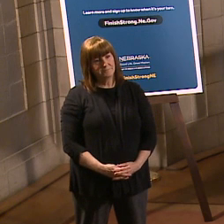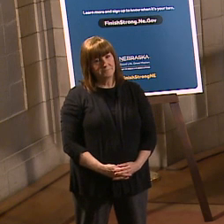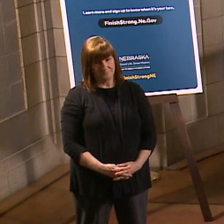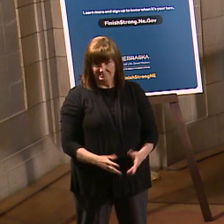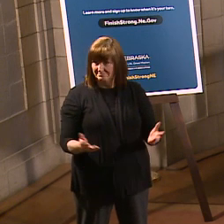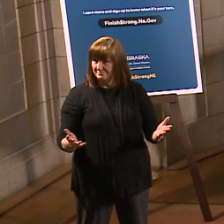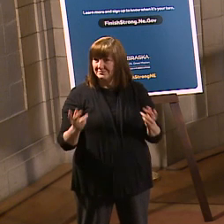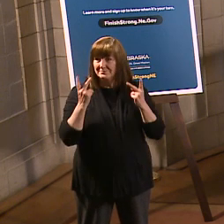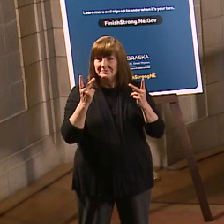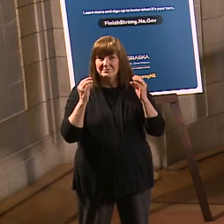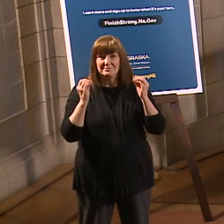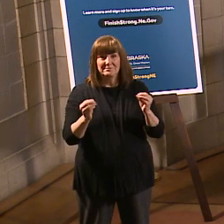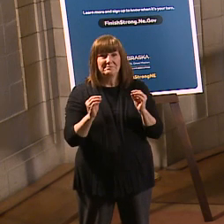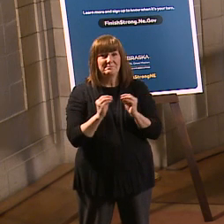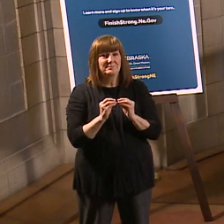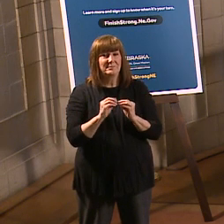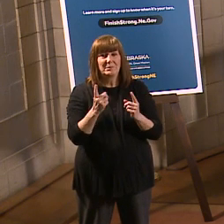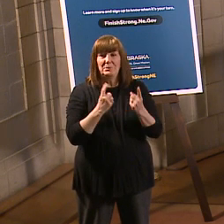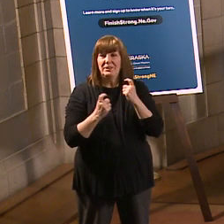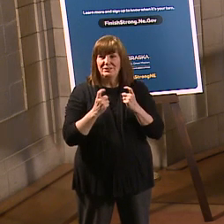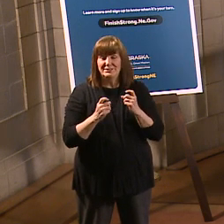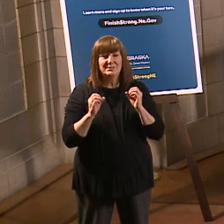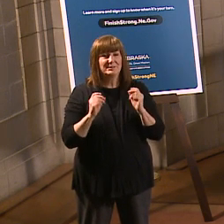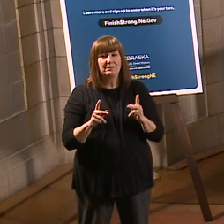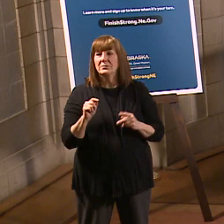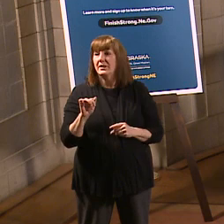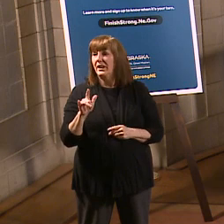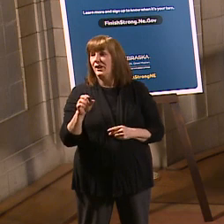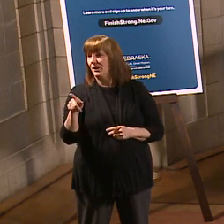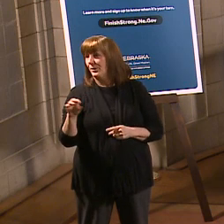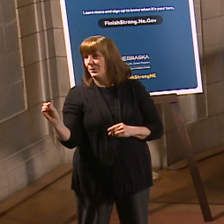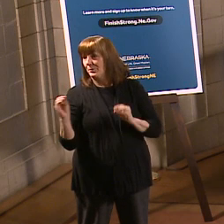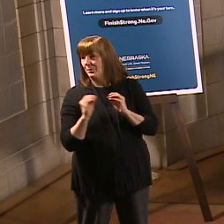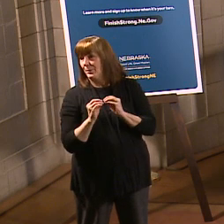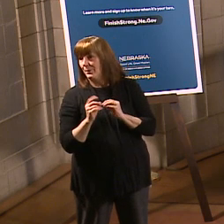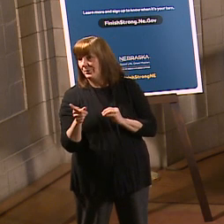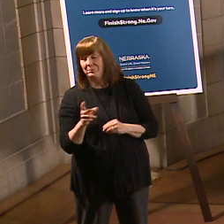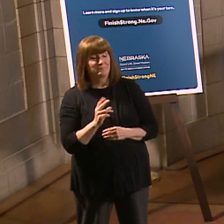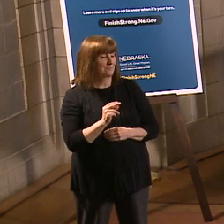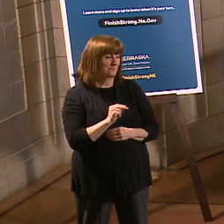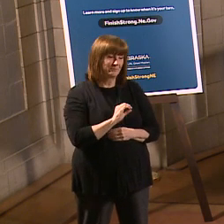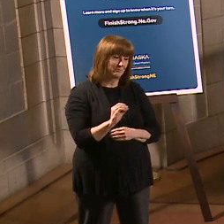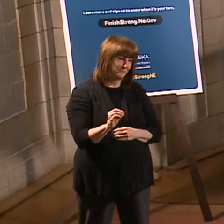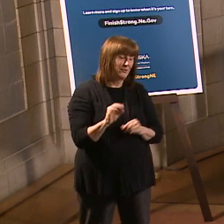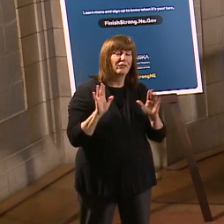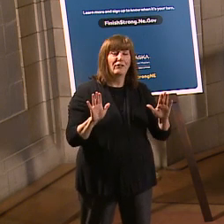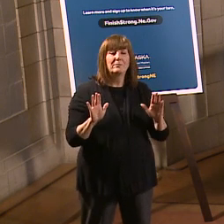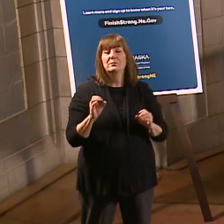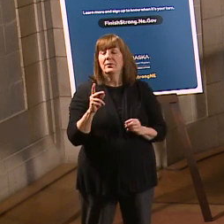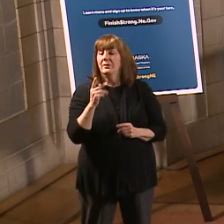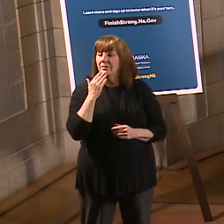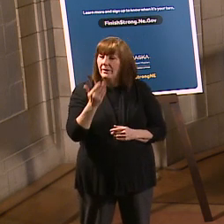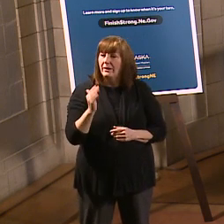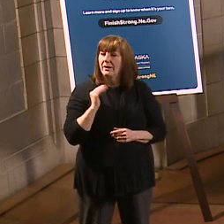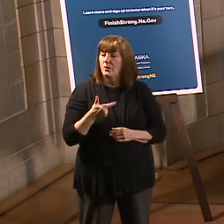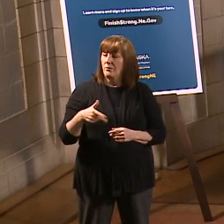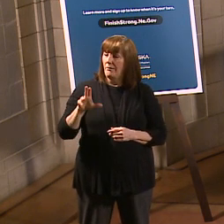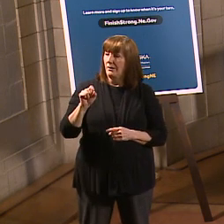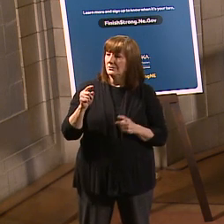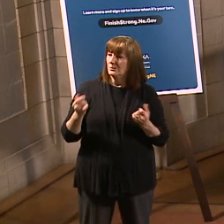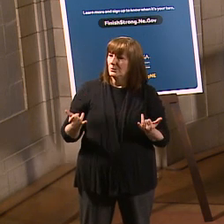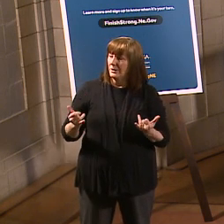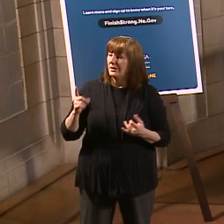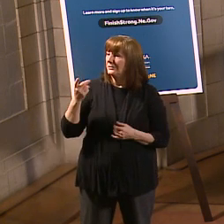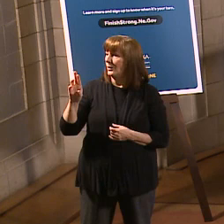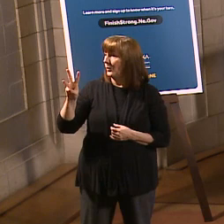All right, I'm not seeing any more questions. And Taylor, I presume you don't have any more? All right, great. Well, I just want to thank our guest today.